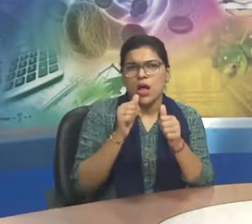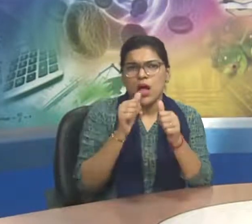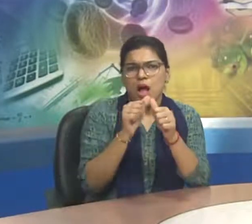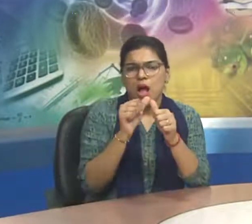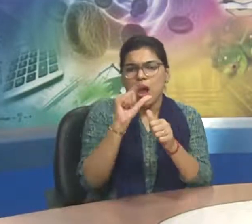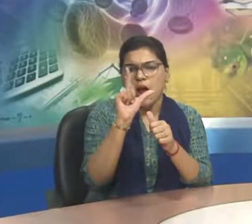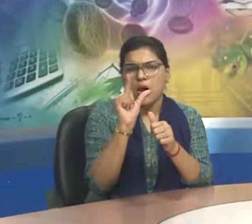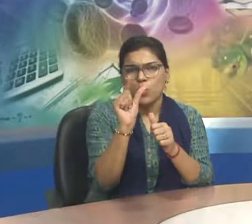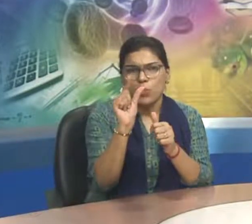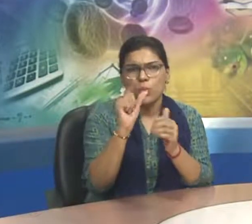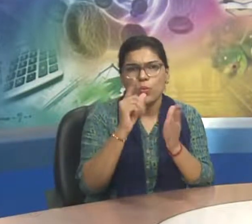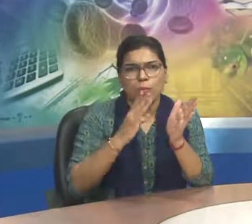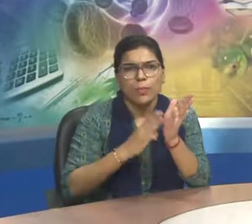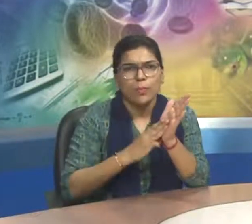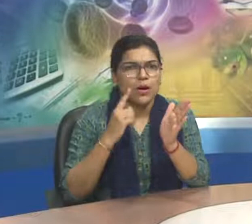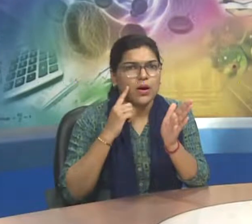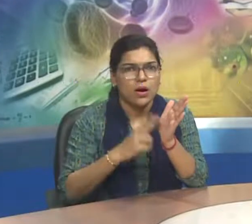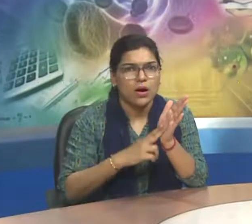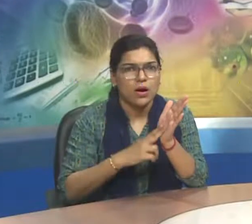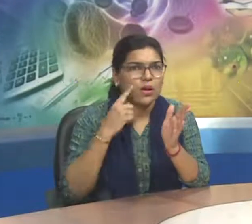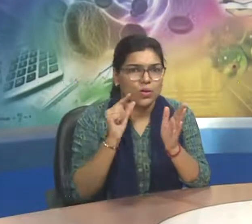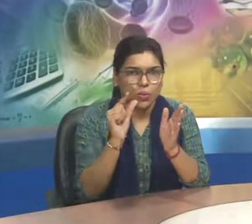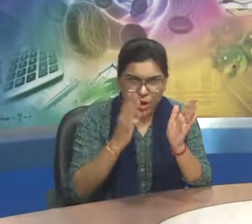from the natural deposits.